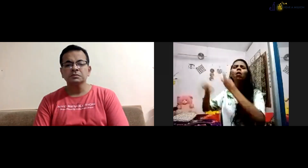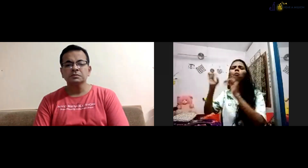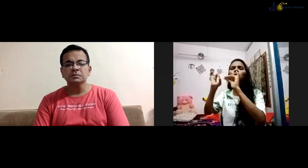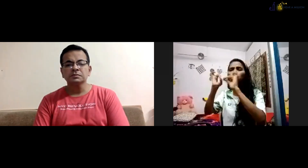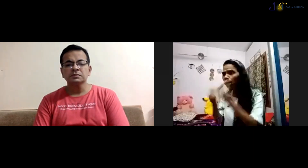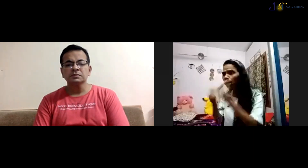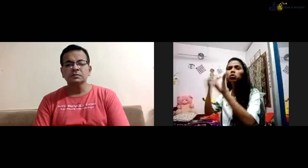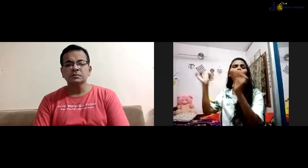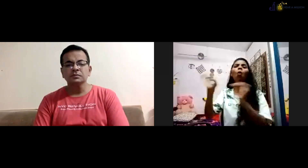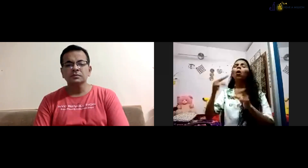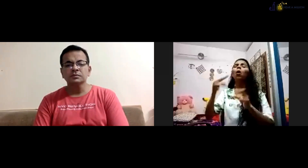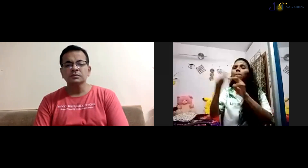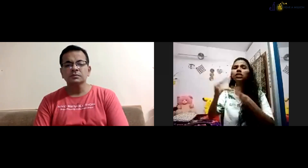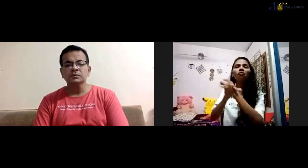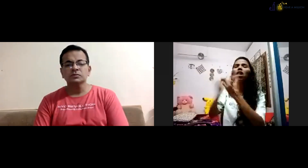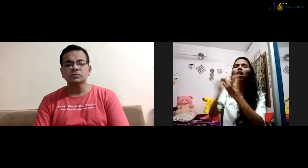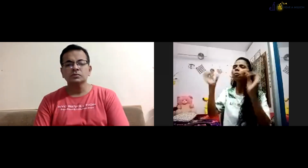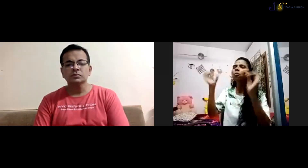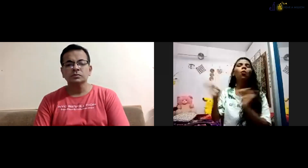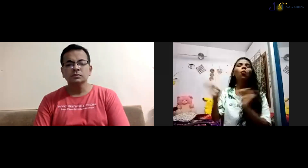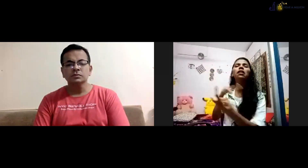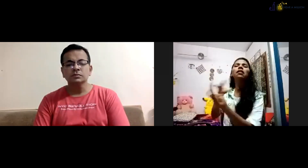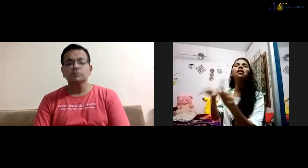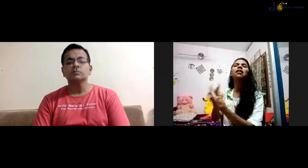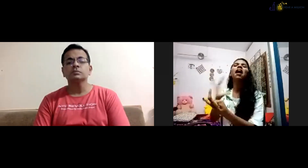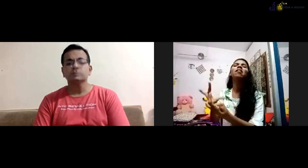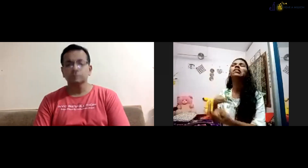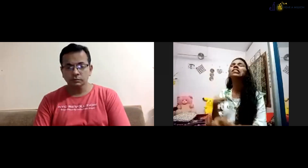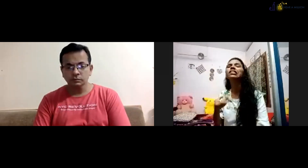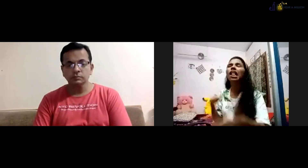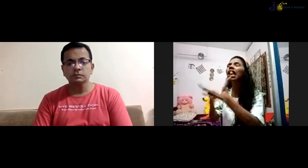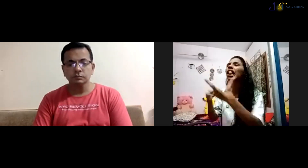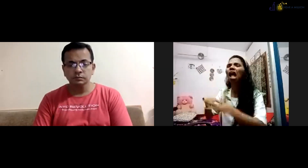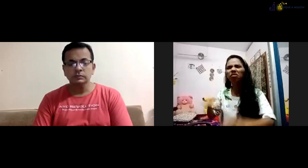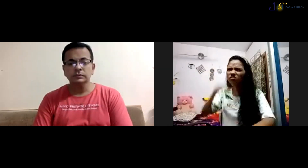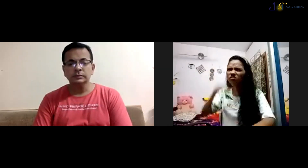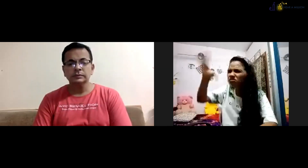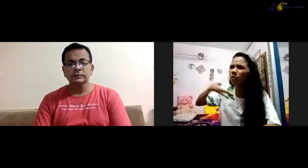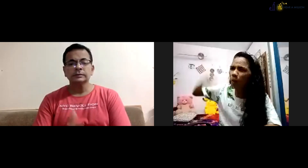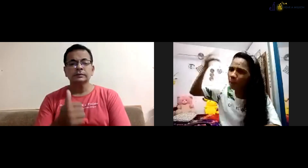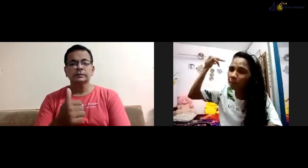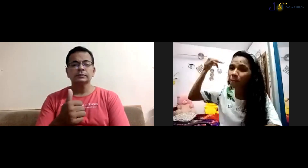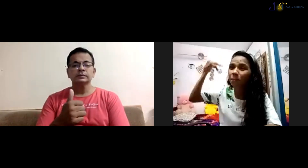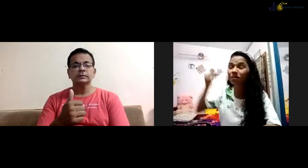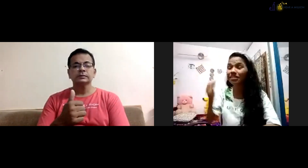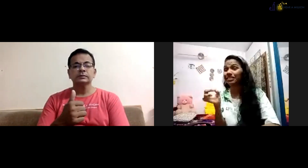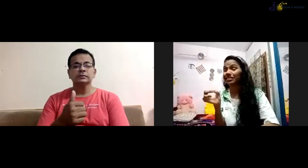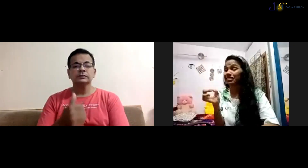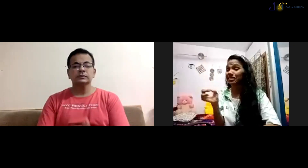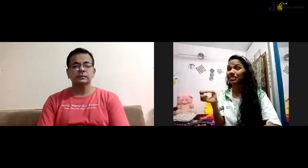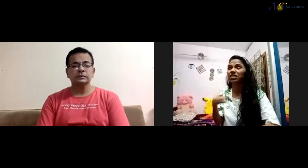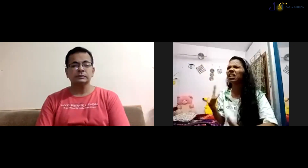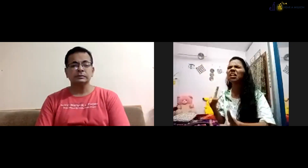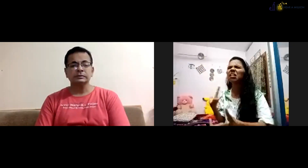show myself to all the people in the society that yeah, there is no harm in having a